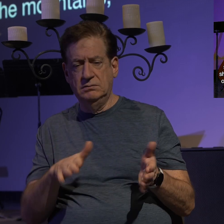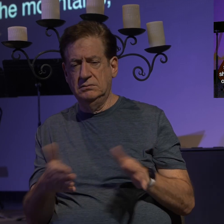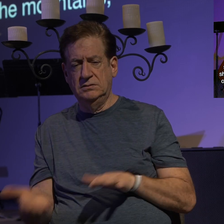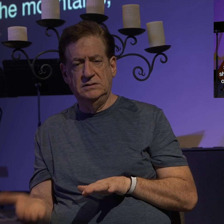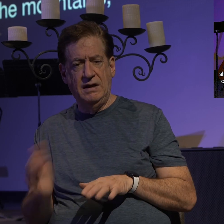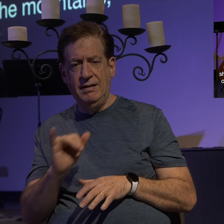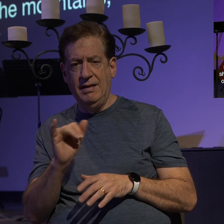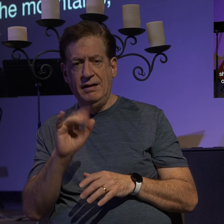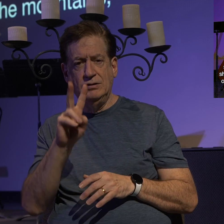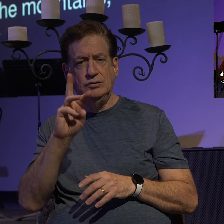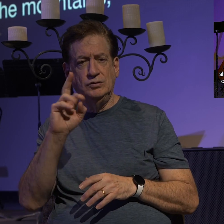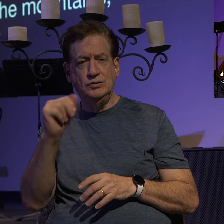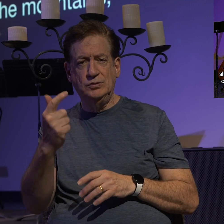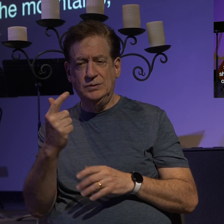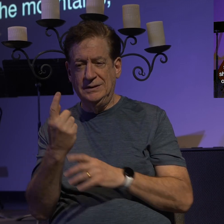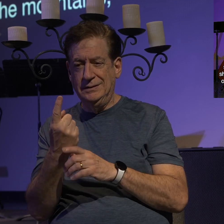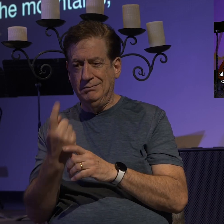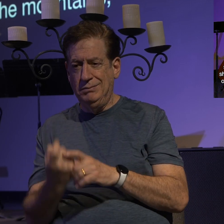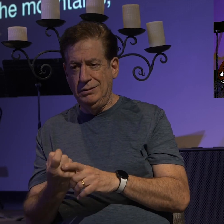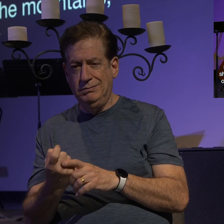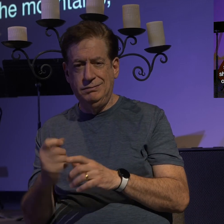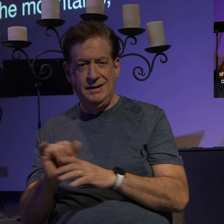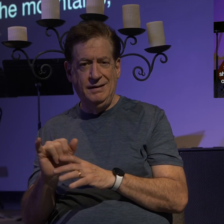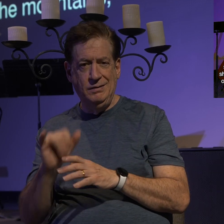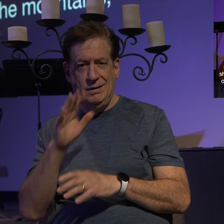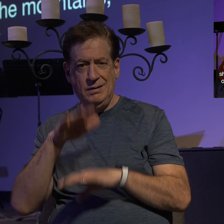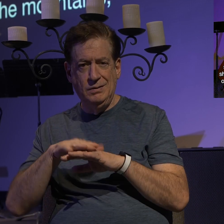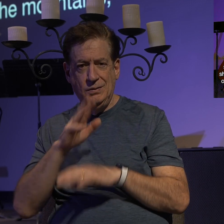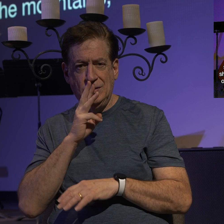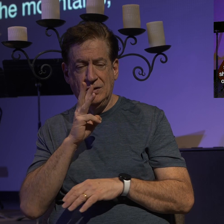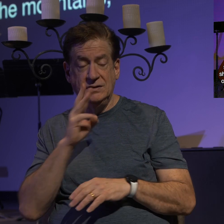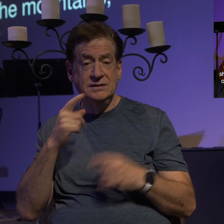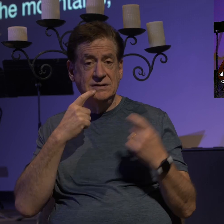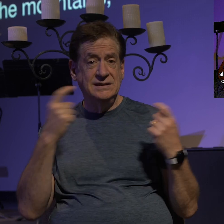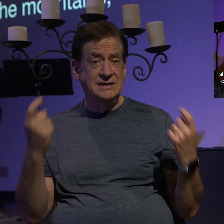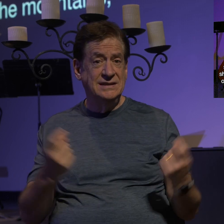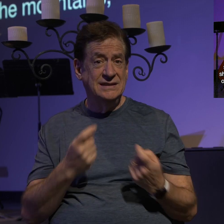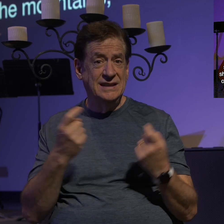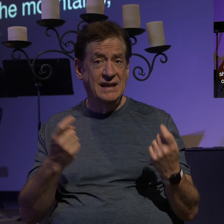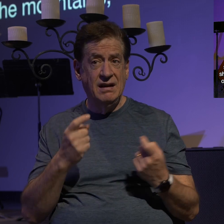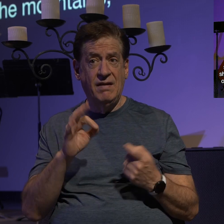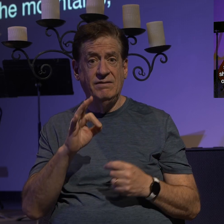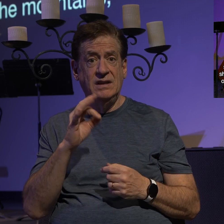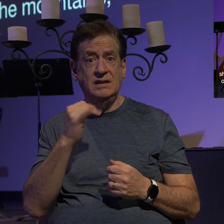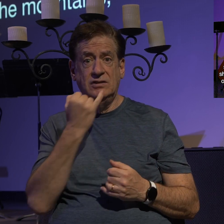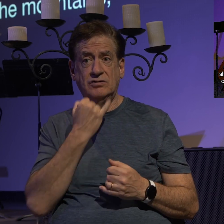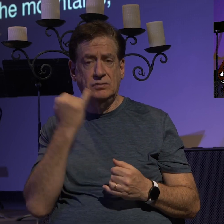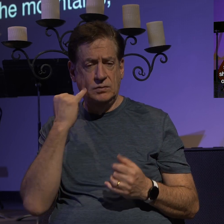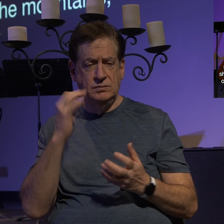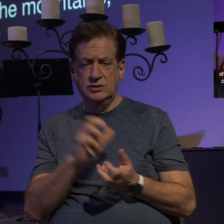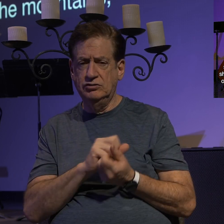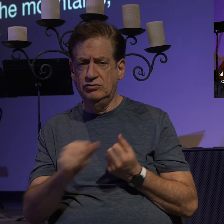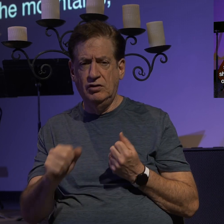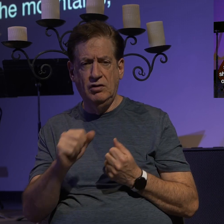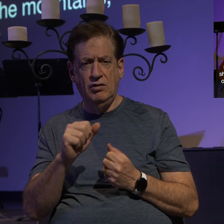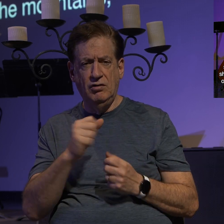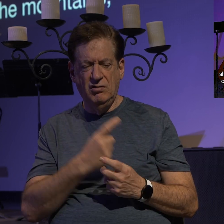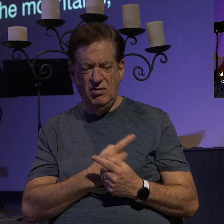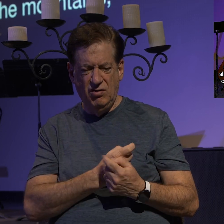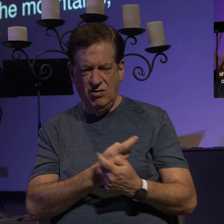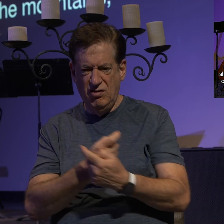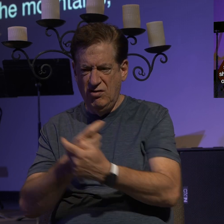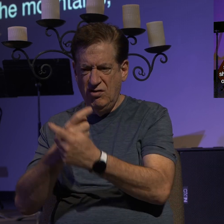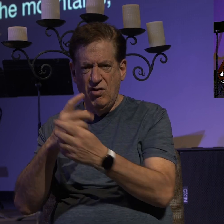of the waters. The high places of Avon, the sin of Israel shall be destroyed. Thorn and thistle shall grow up on